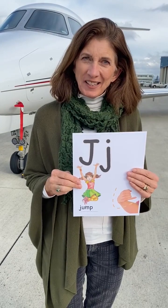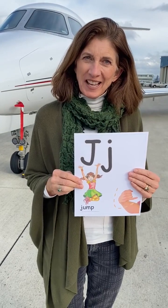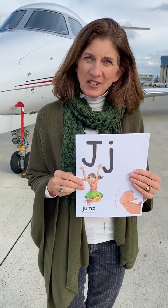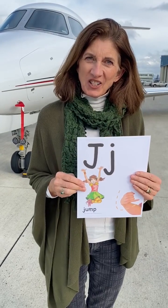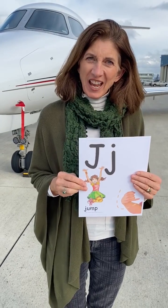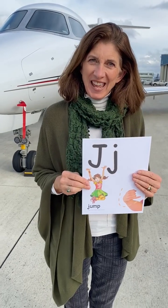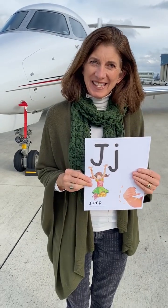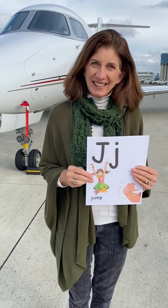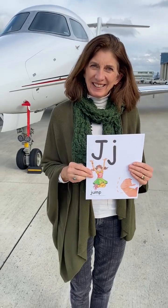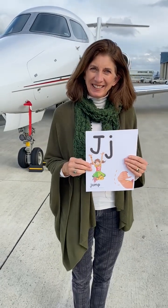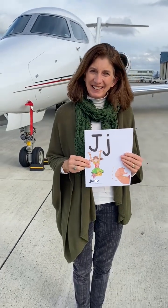letter J?